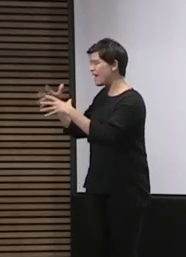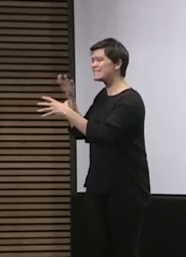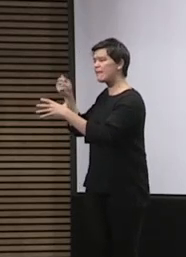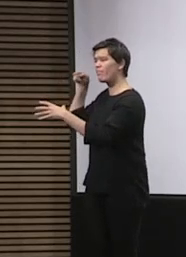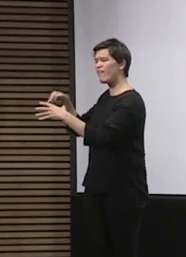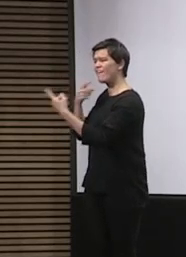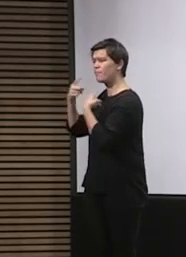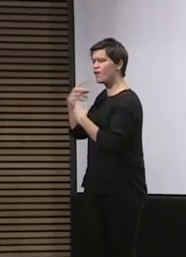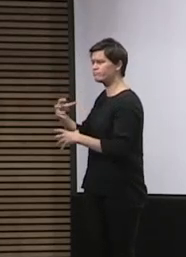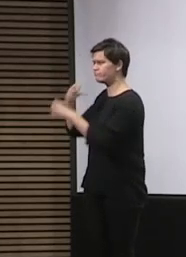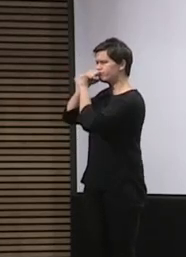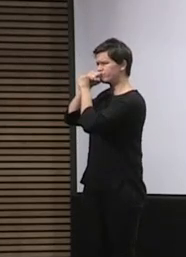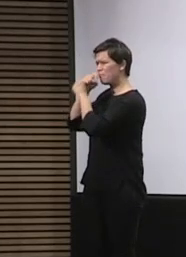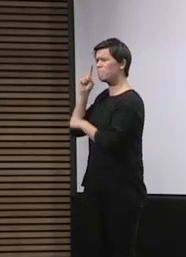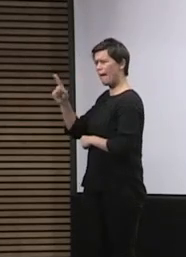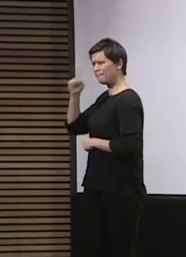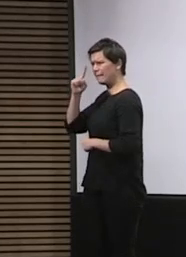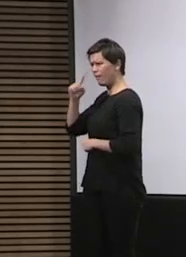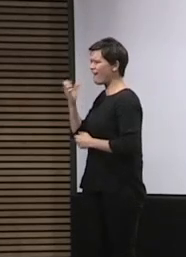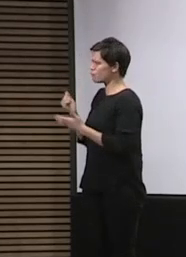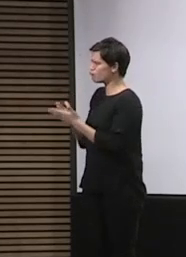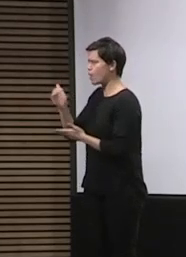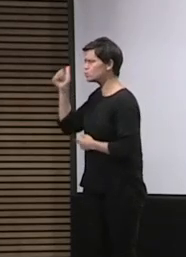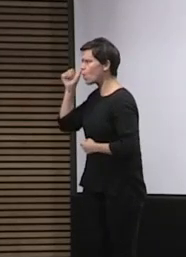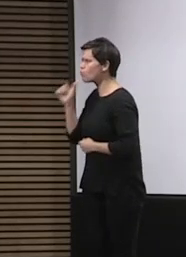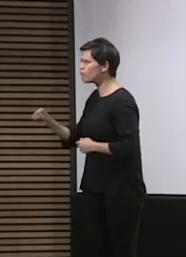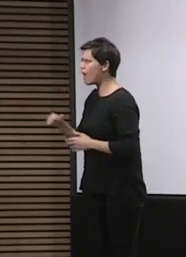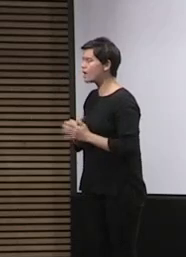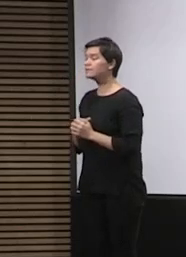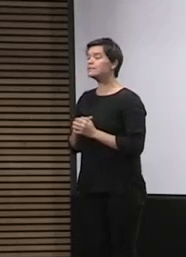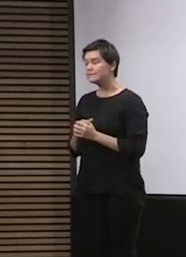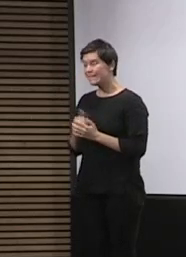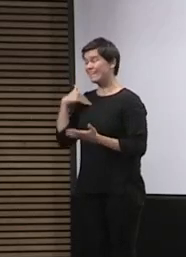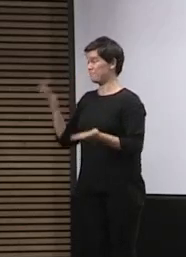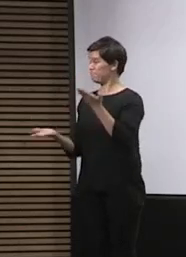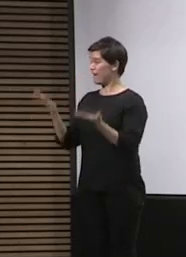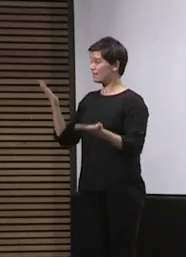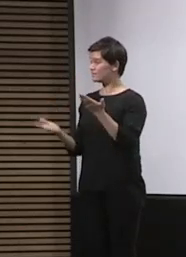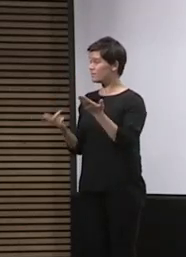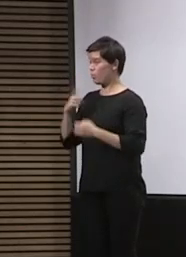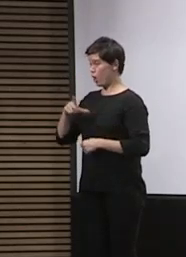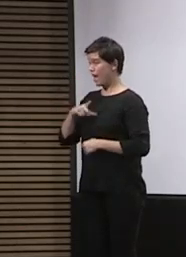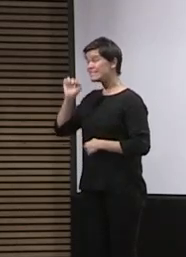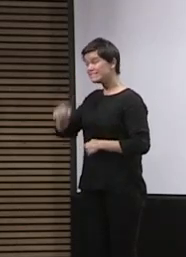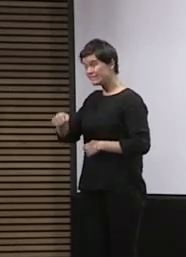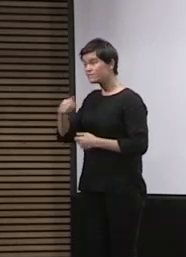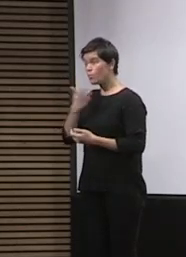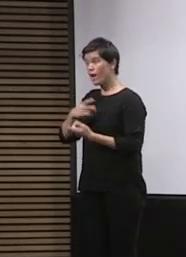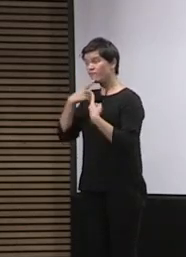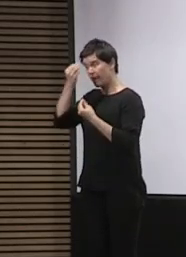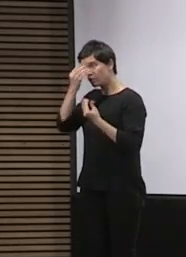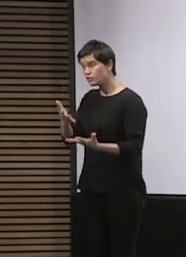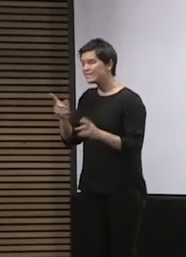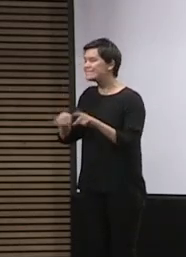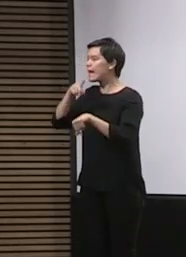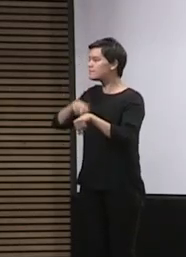Again, we have to be very mindful of the balance between providing that information but also protecting the privacy of